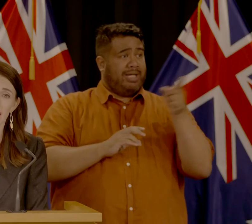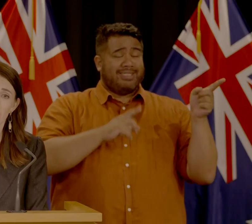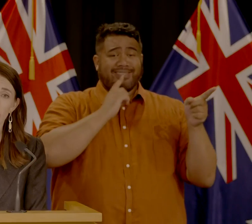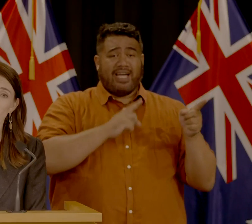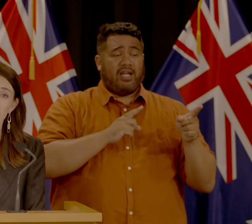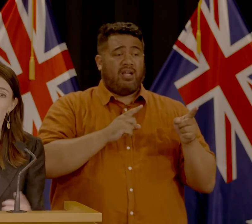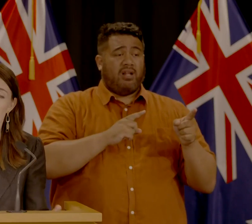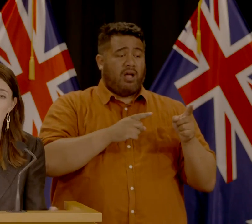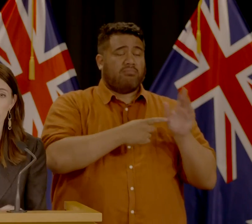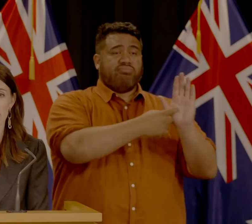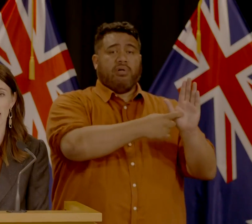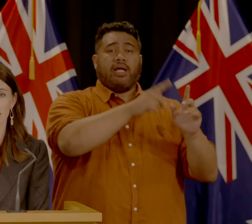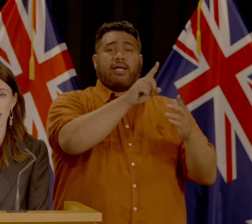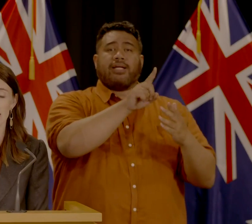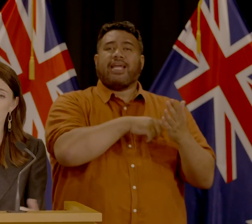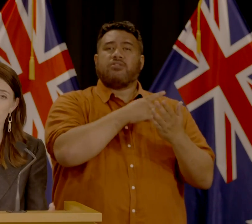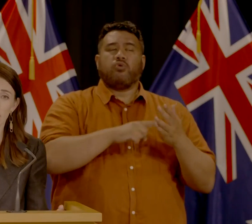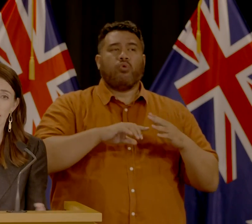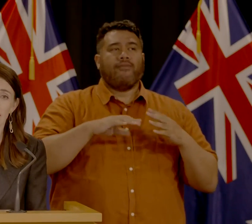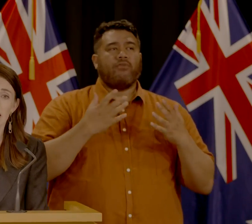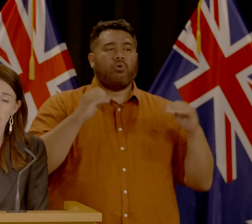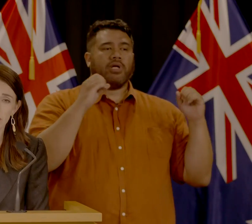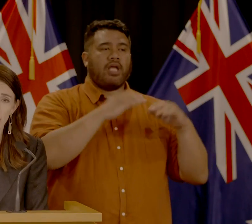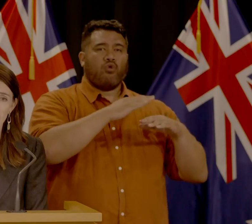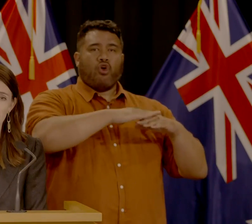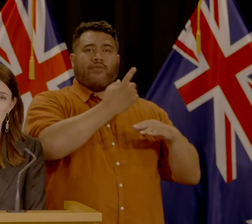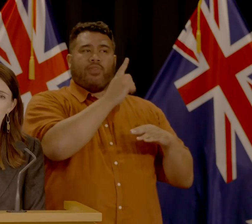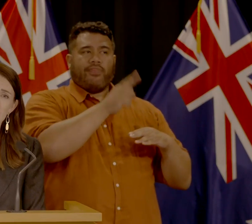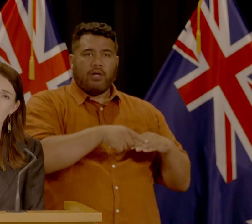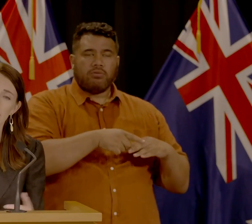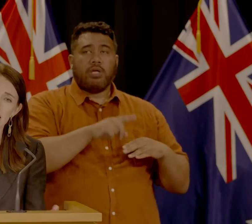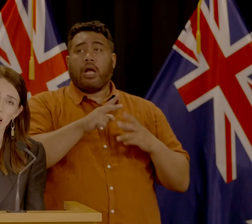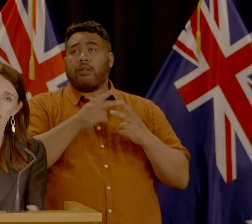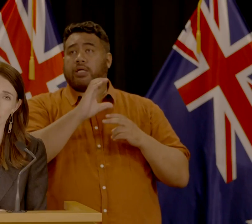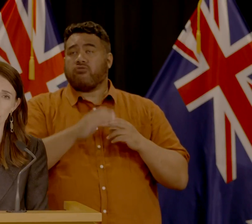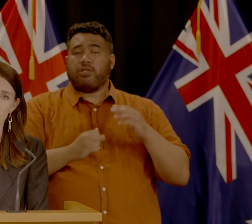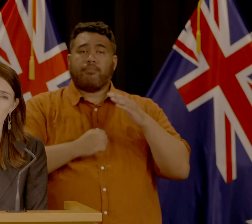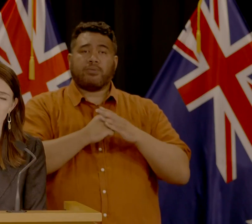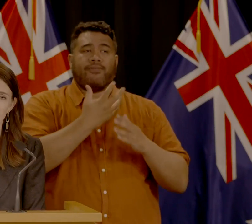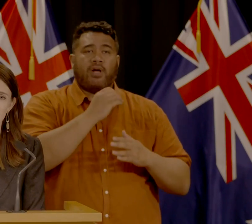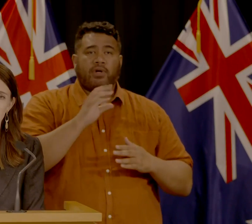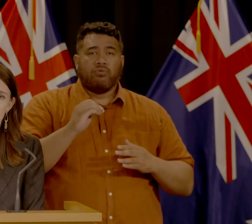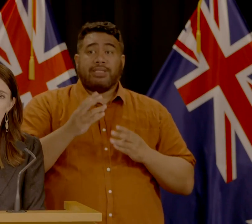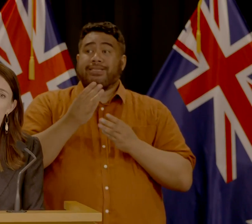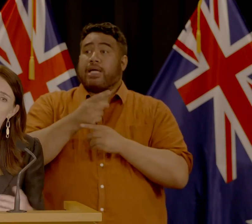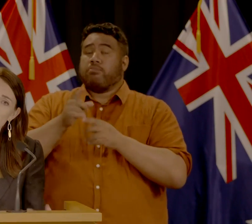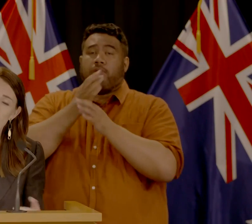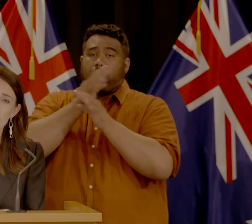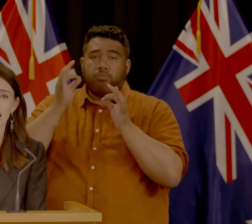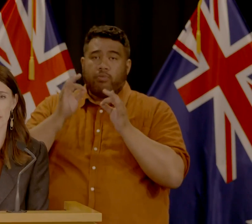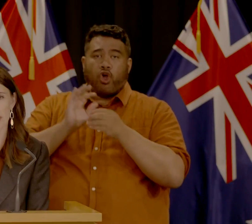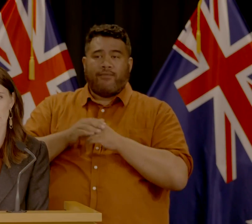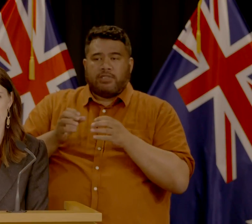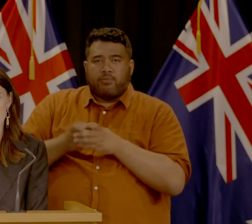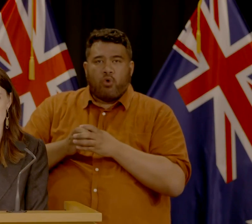place for gatherings over 1,000. Some, it's been 500. Others have been silent on small gatherings. But when we look at